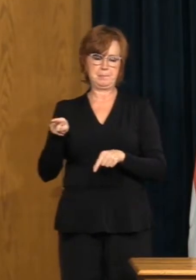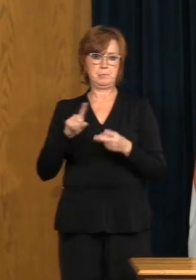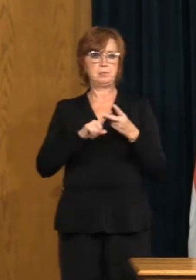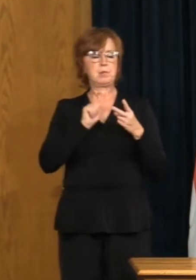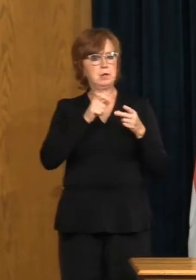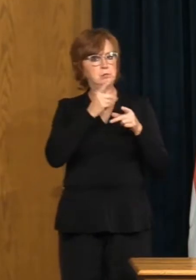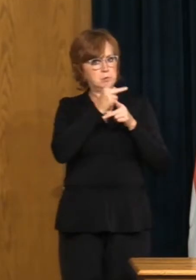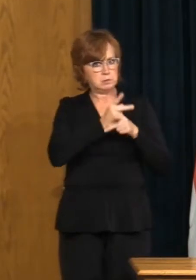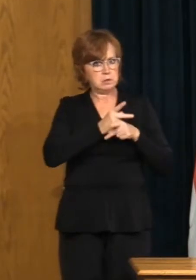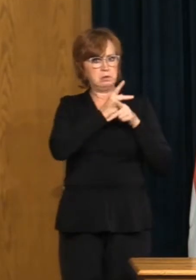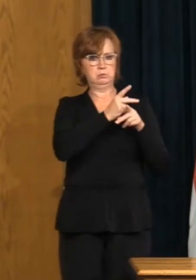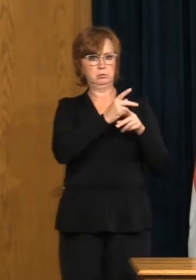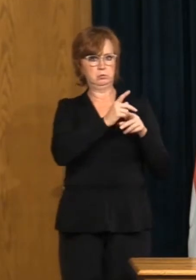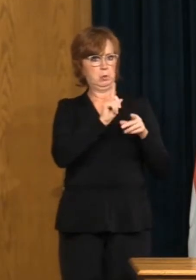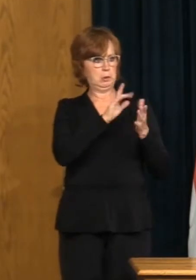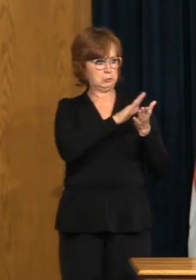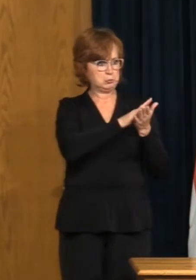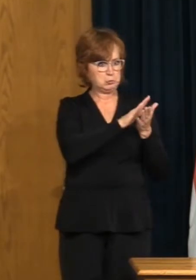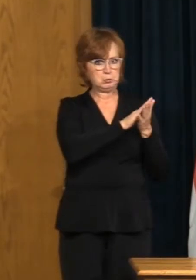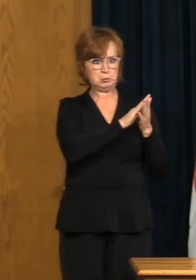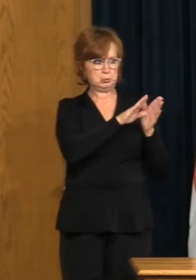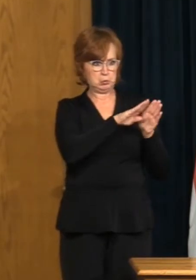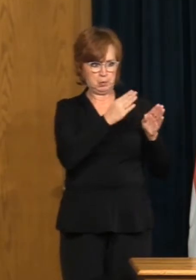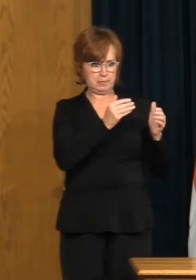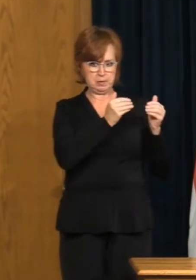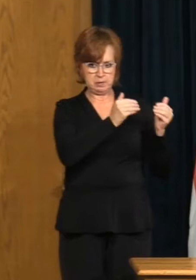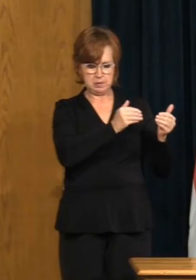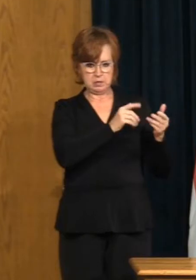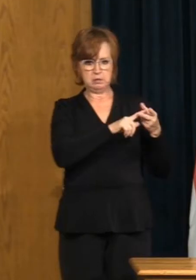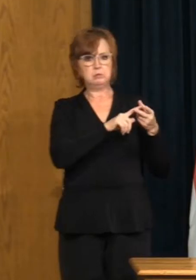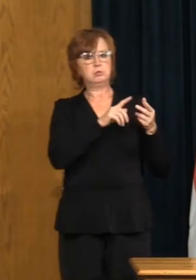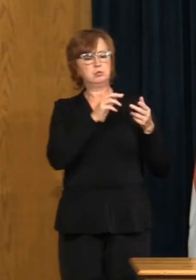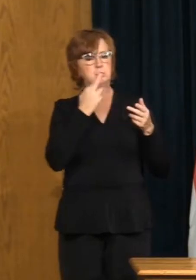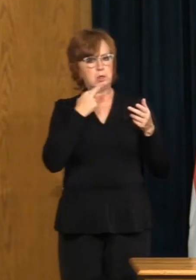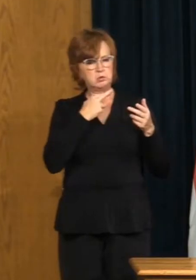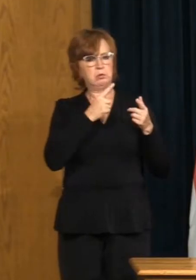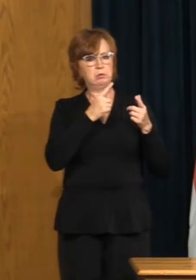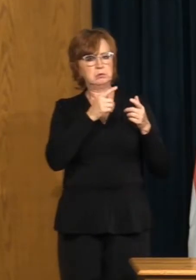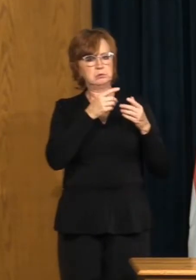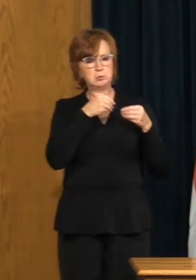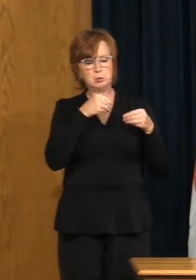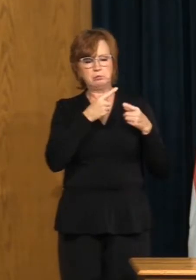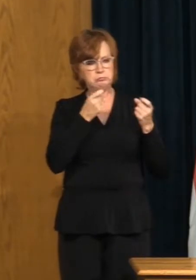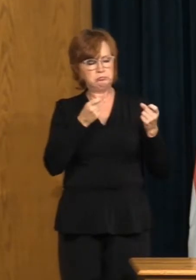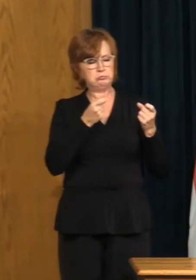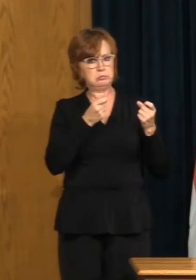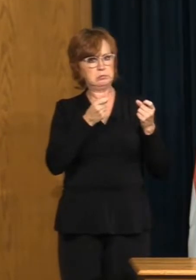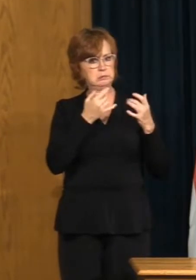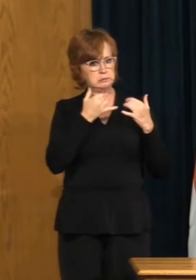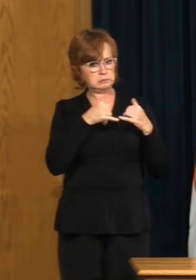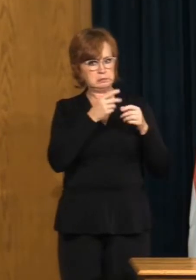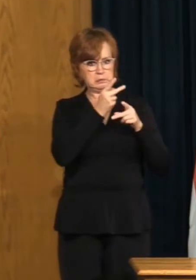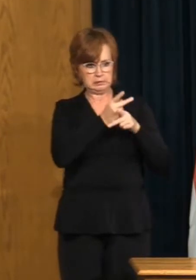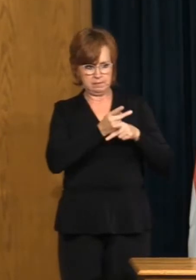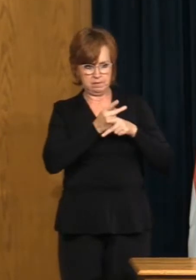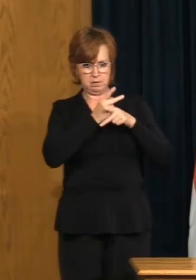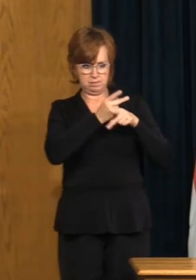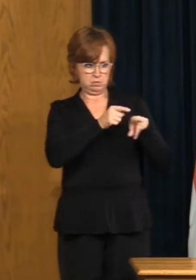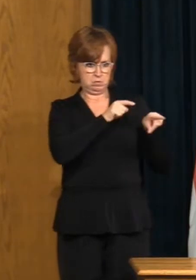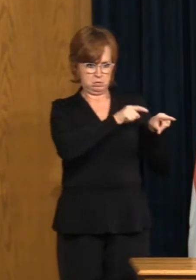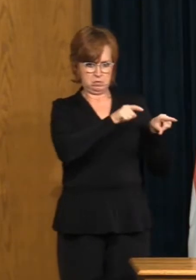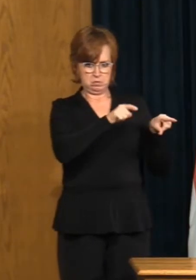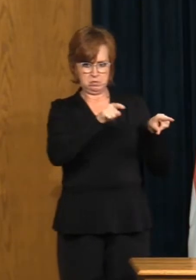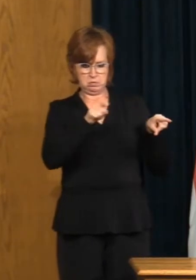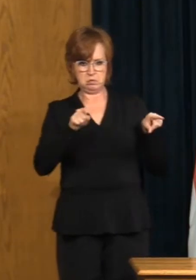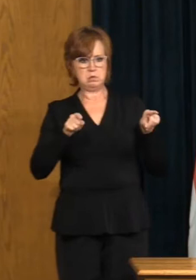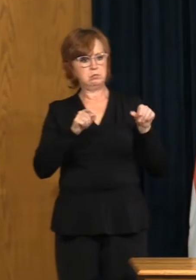have been working throughout over the last few months, and hopefully will continue to do so in a way that